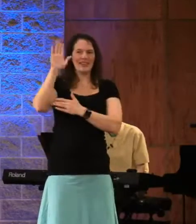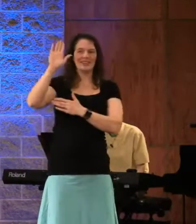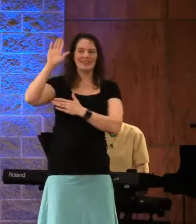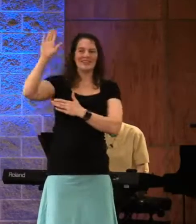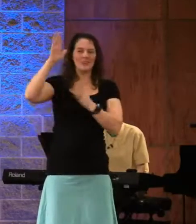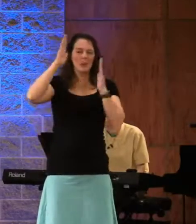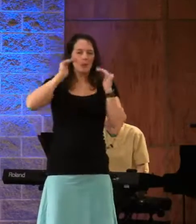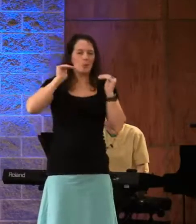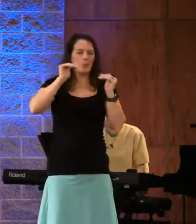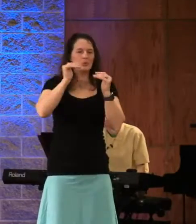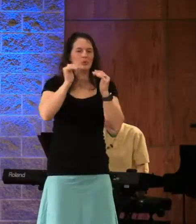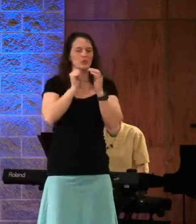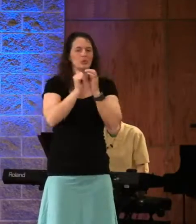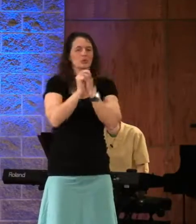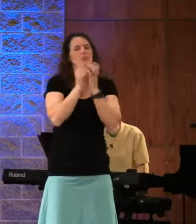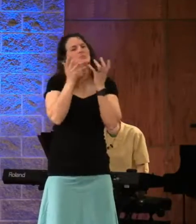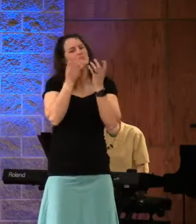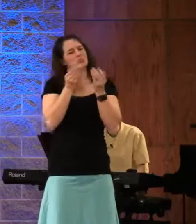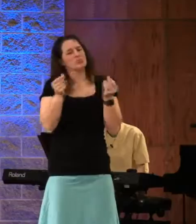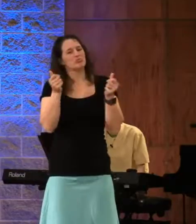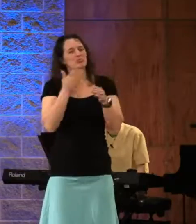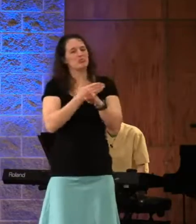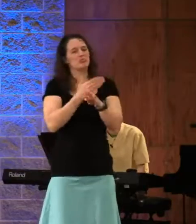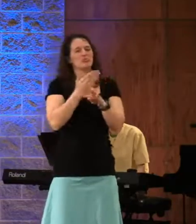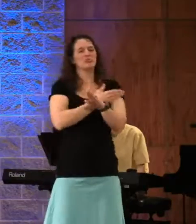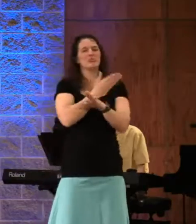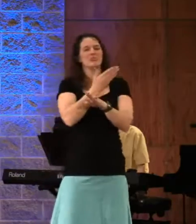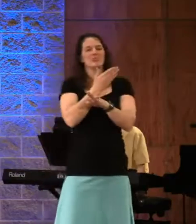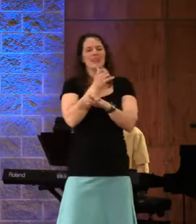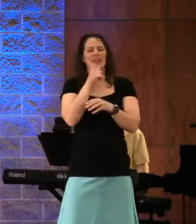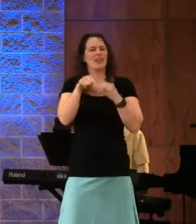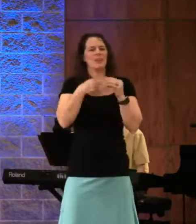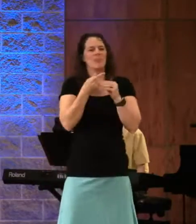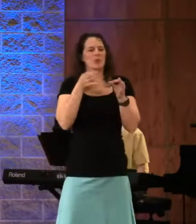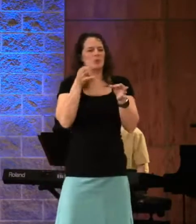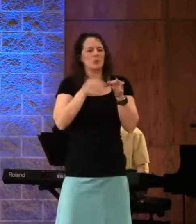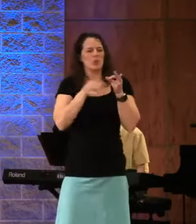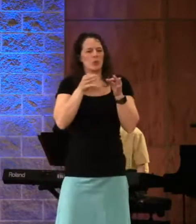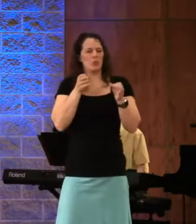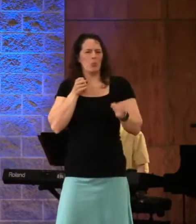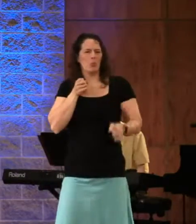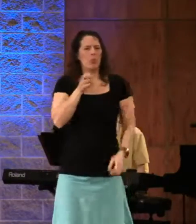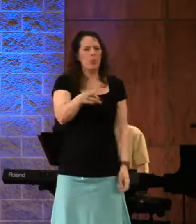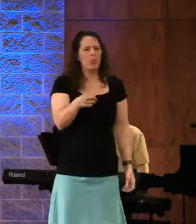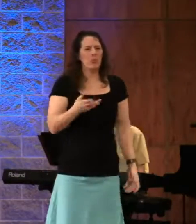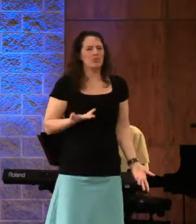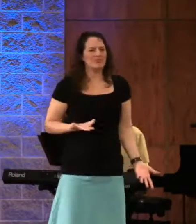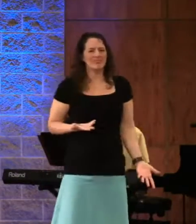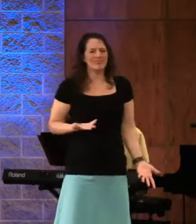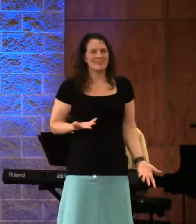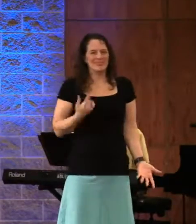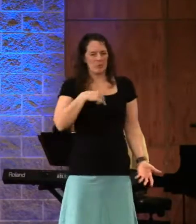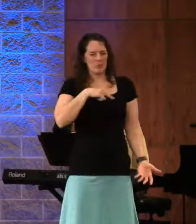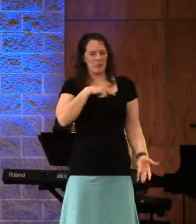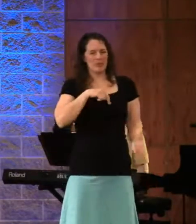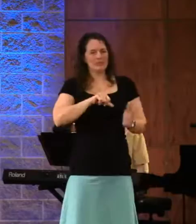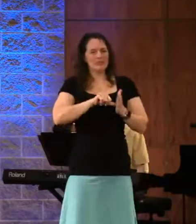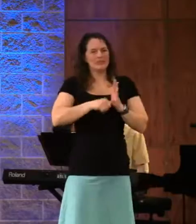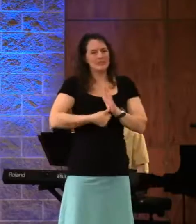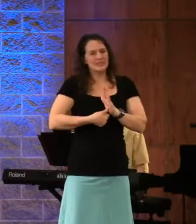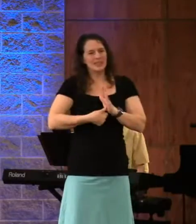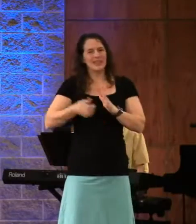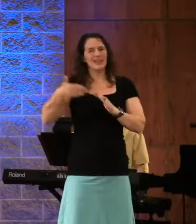and reconciliation. We are not about judgment and throwing stones at people. We